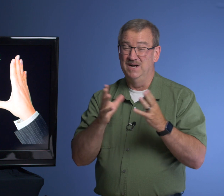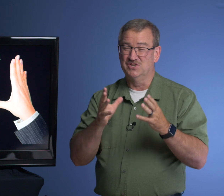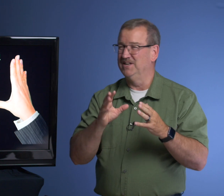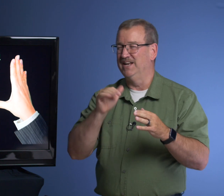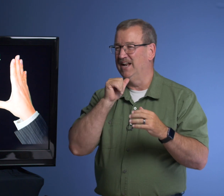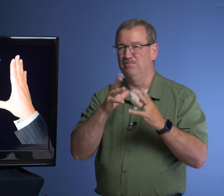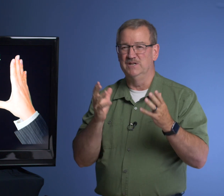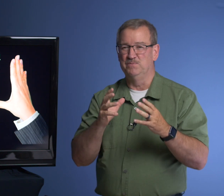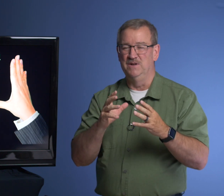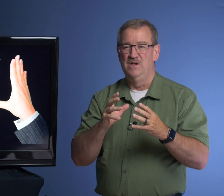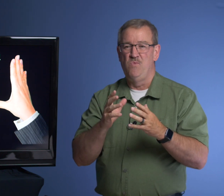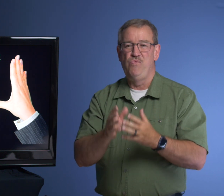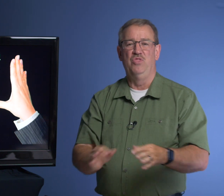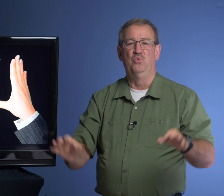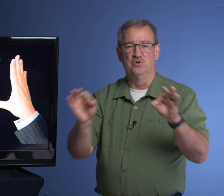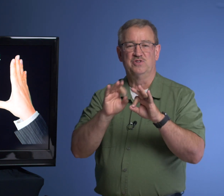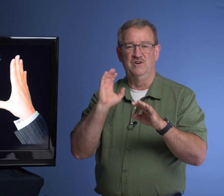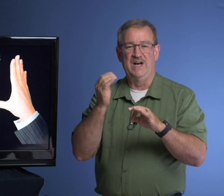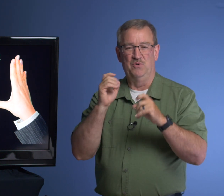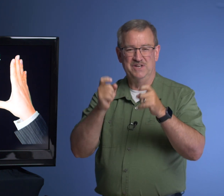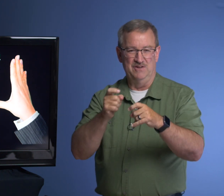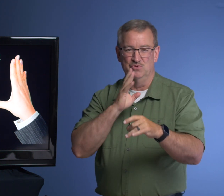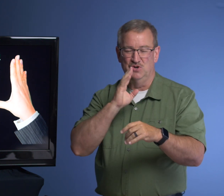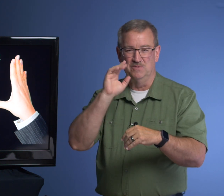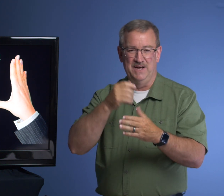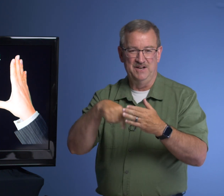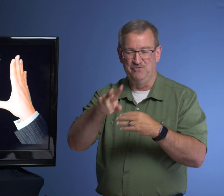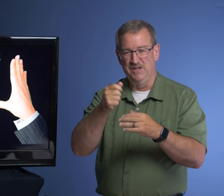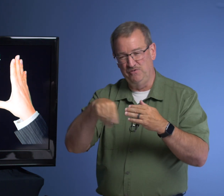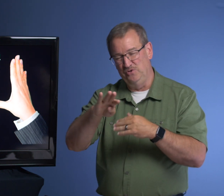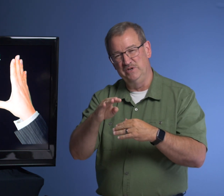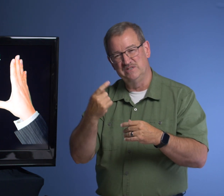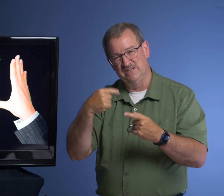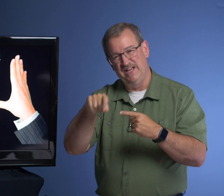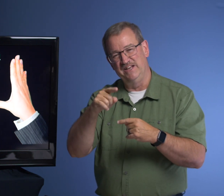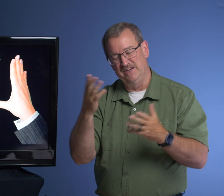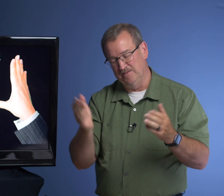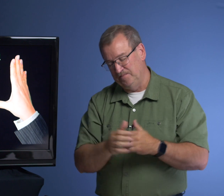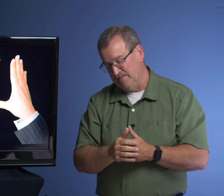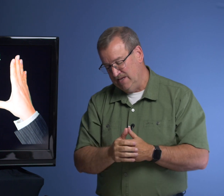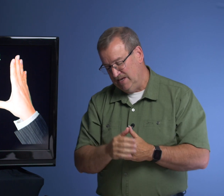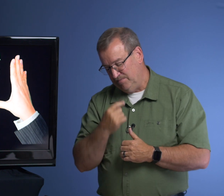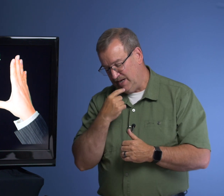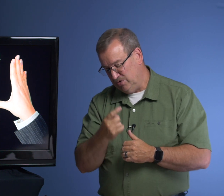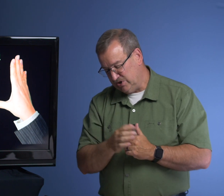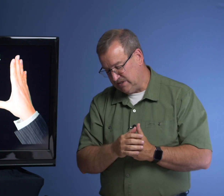how much, not how much, but the worth of our gift. We'll talk about in a few weeks ahead here. But I want you to see